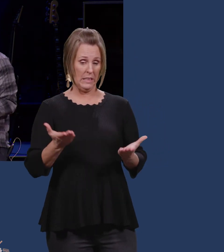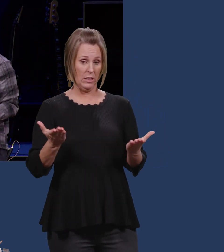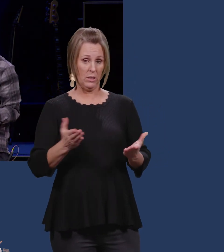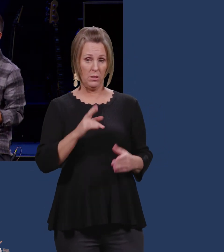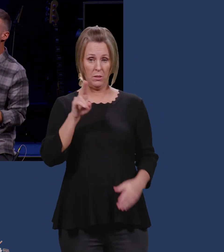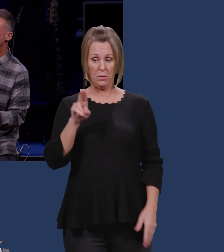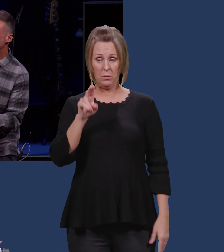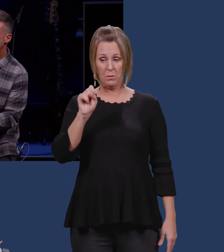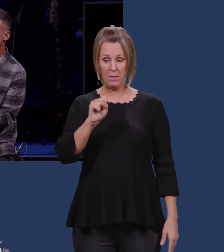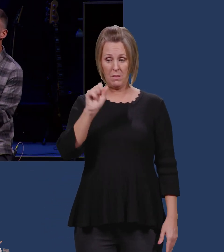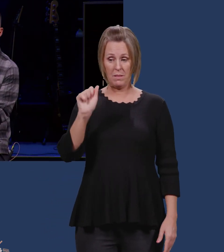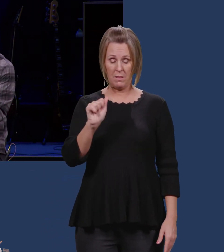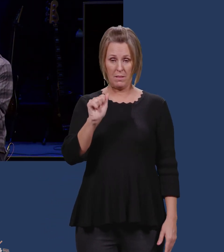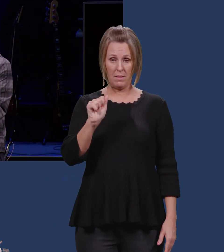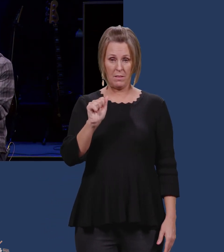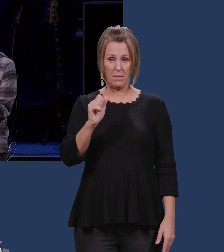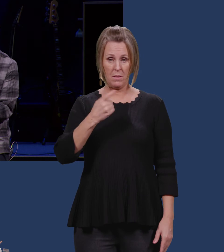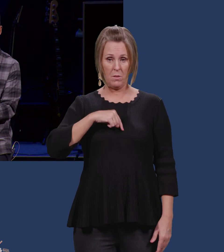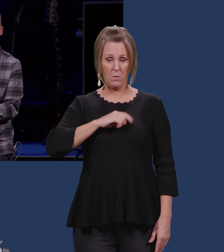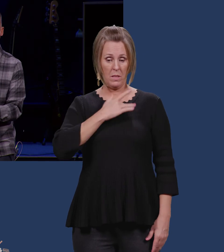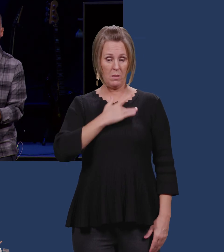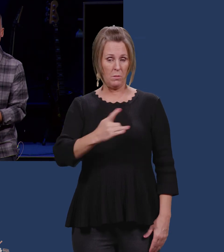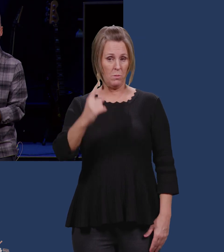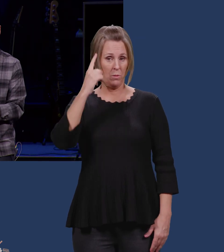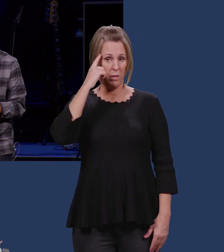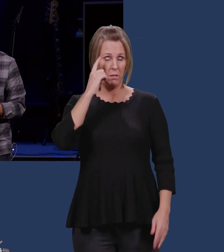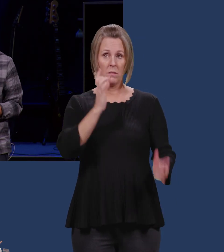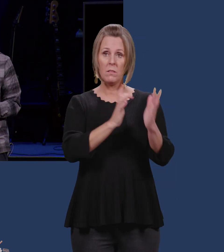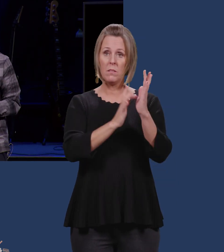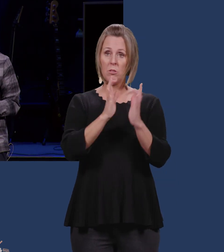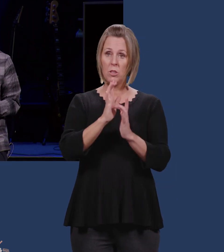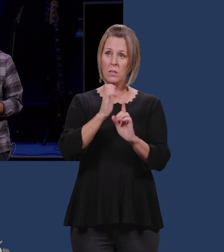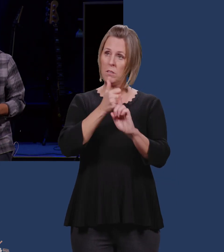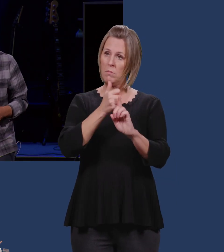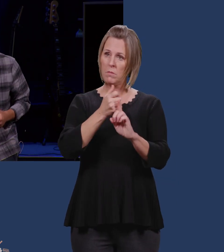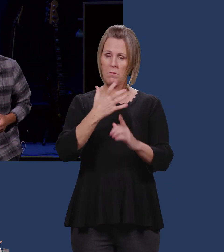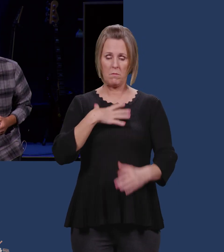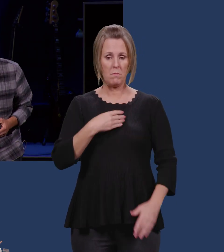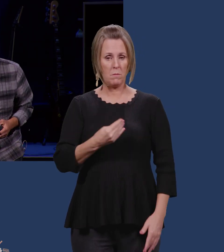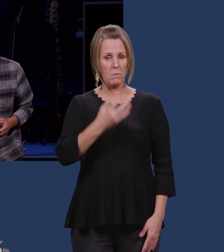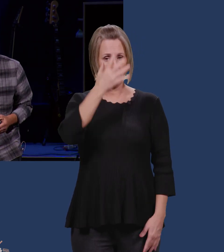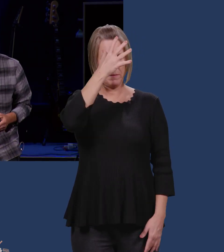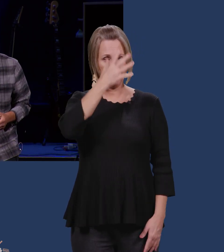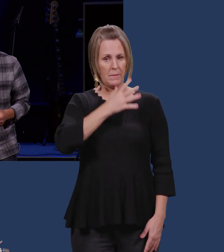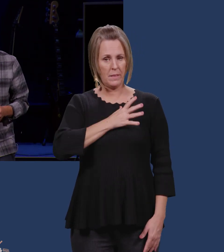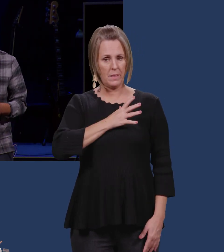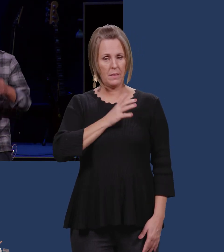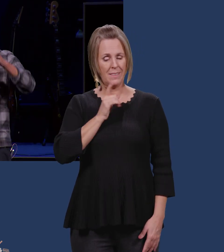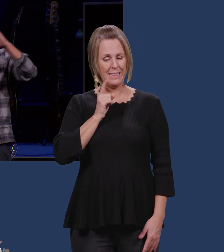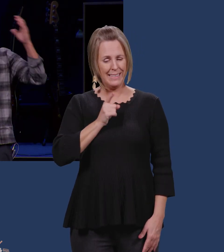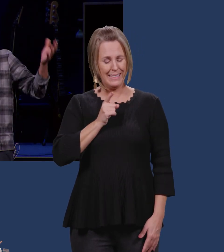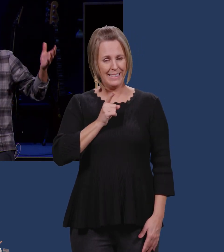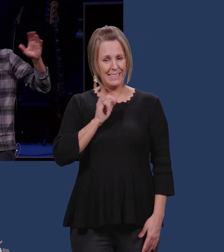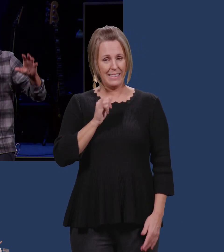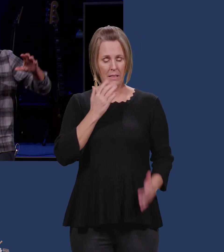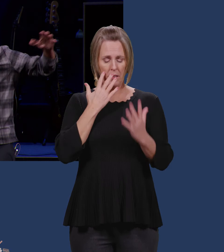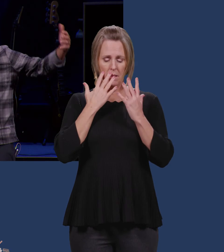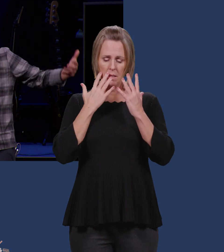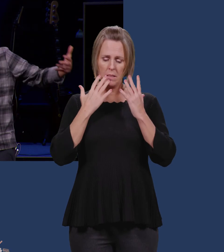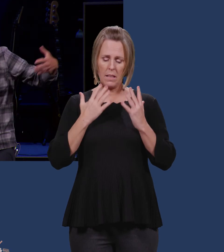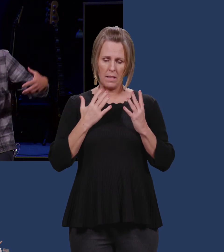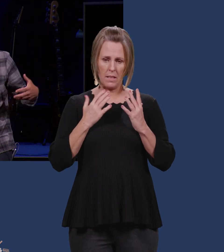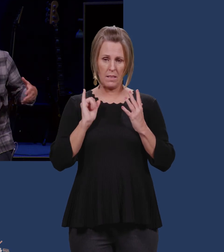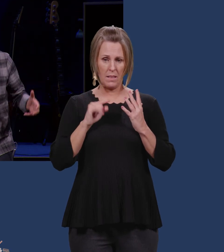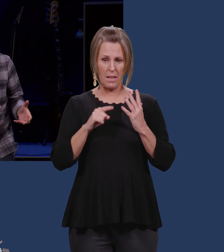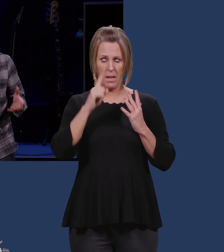in our country, the dominant view of Jesus has been a white Jesus. And unfortunately, that image, that